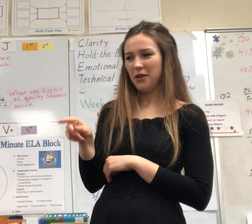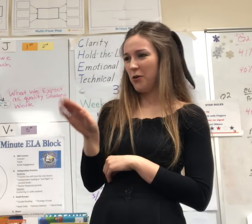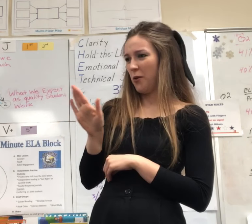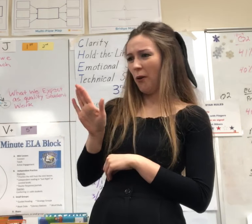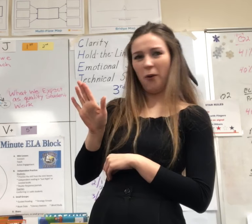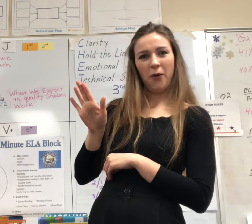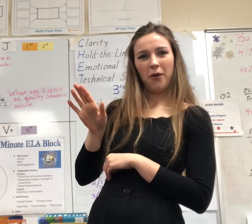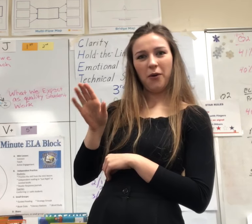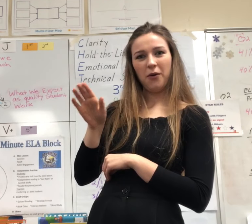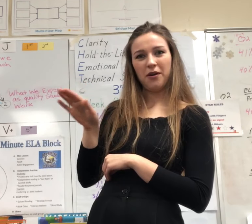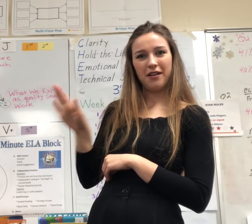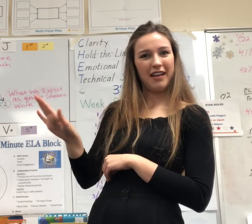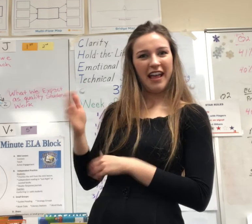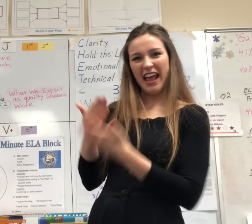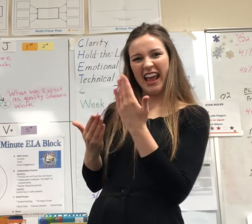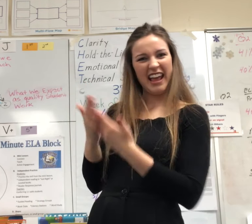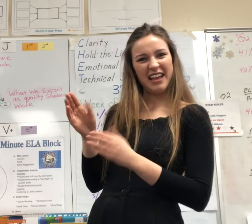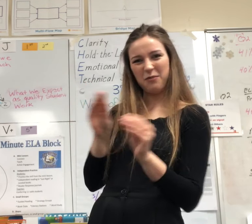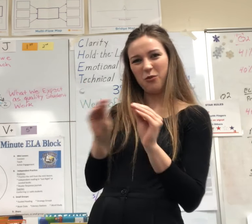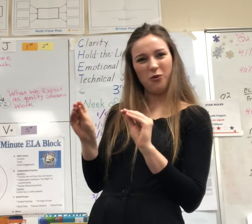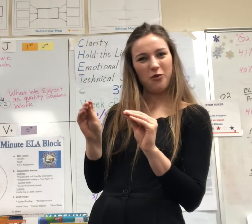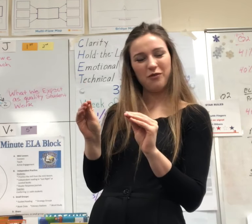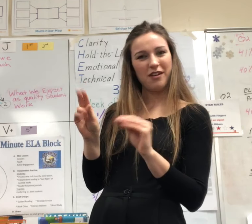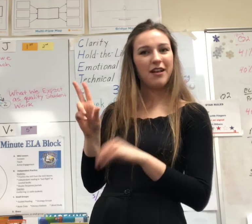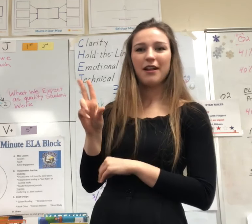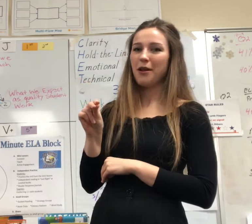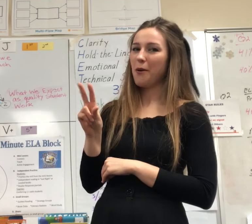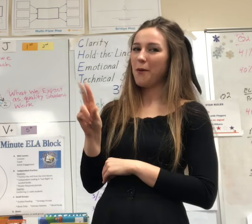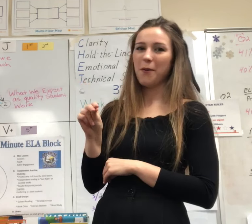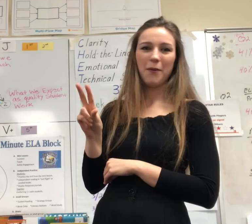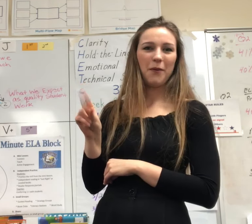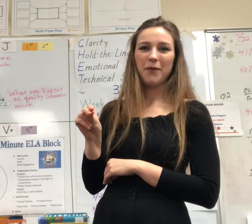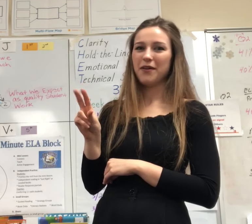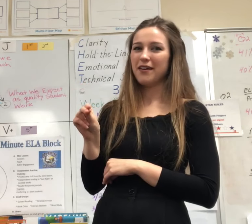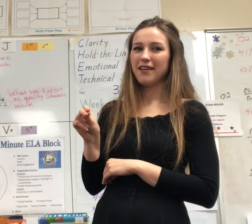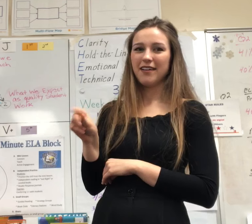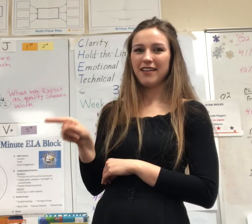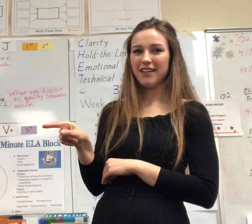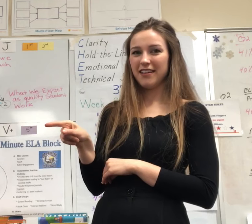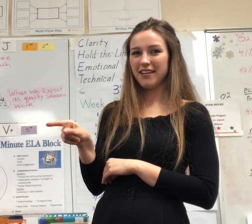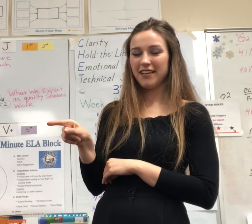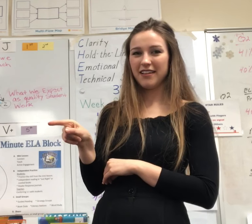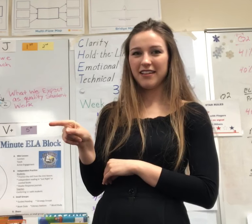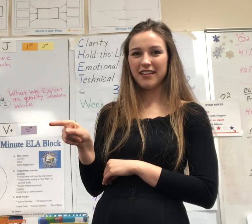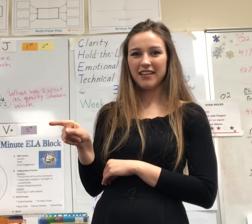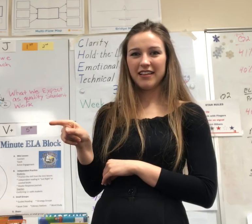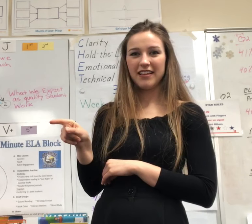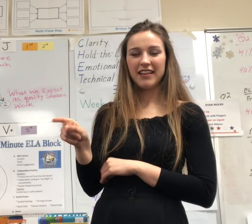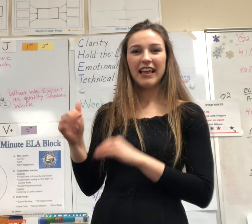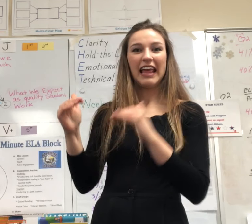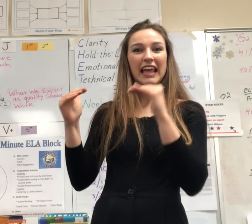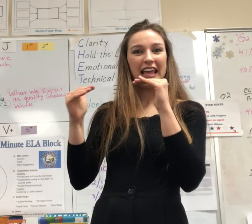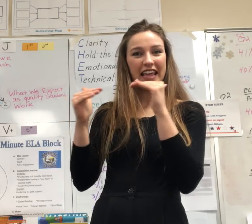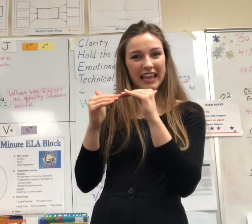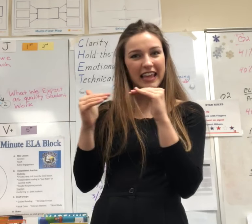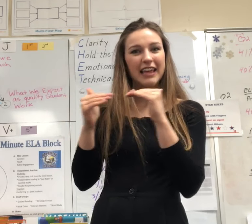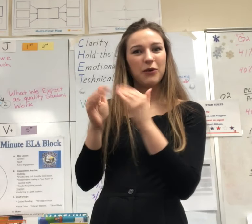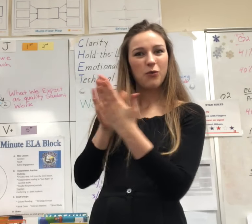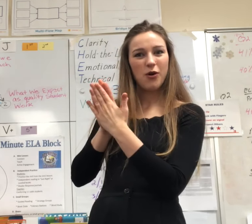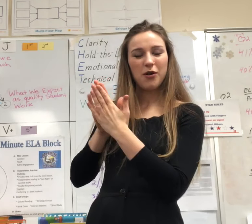moving mine? No, because we're pushing. We're going to push. Okay. Now, we have equal balance of force. She can't move my arm back,